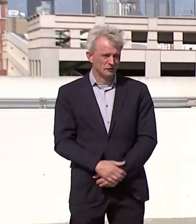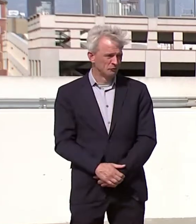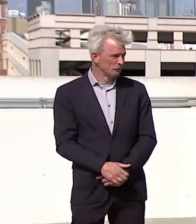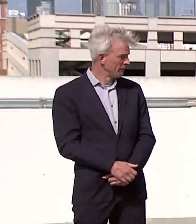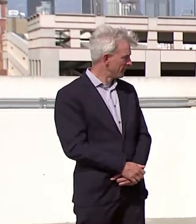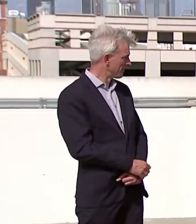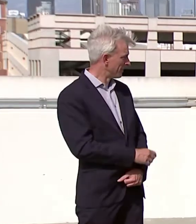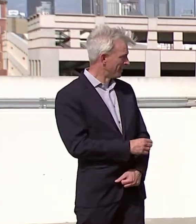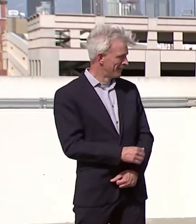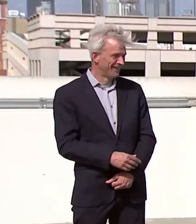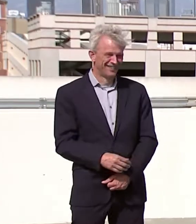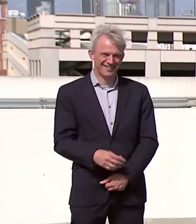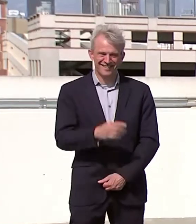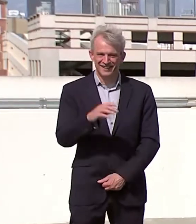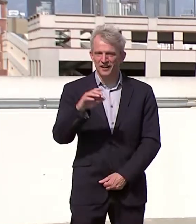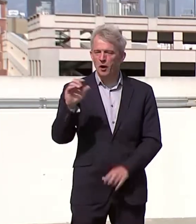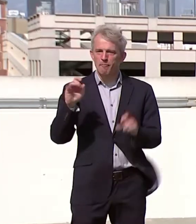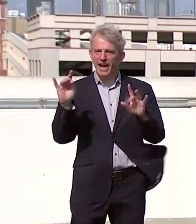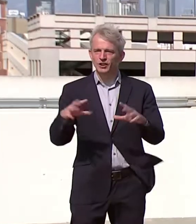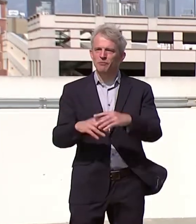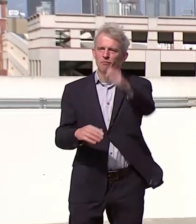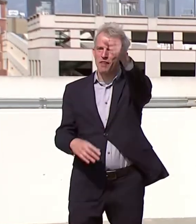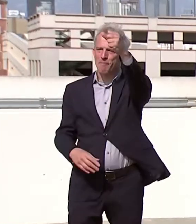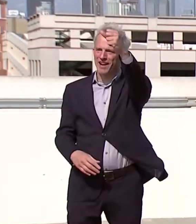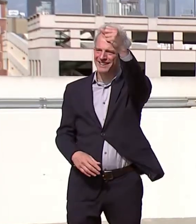I'm not that short. Start that.